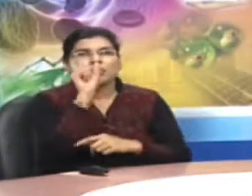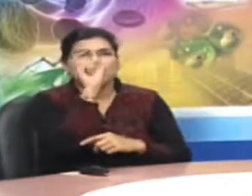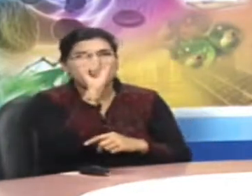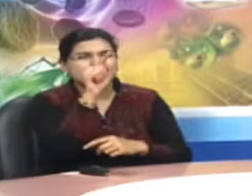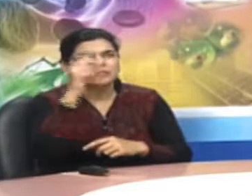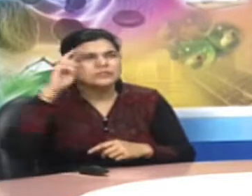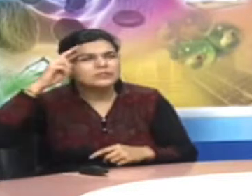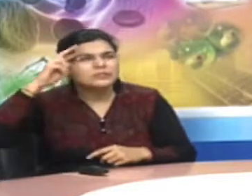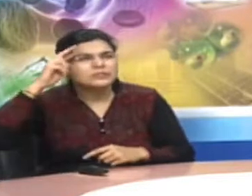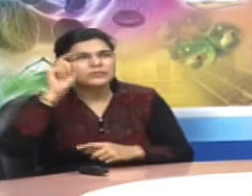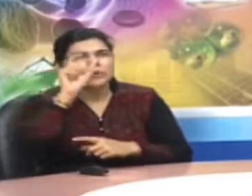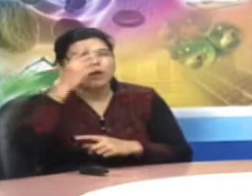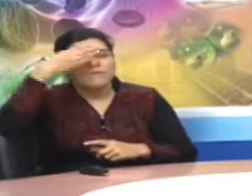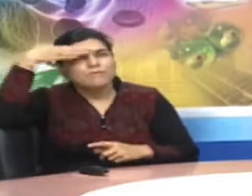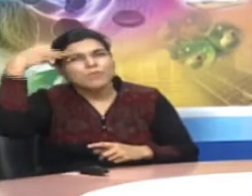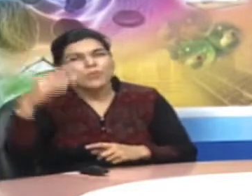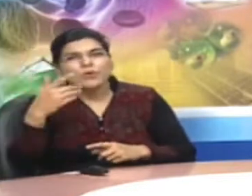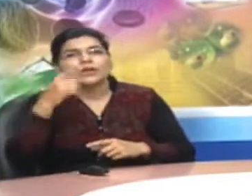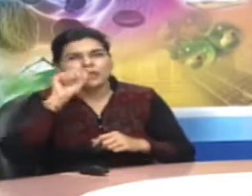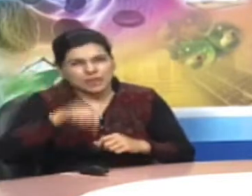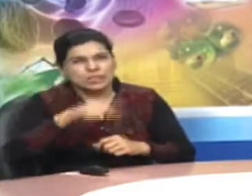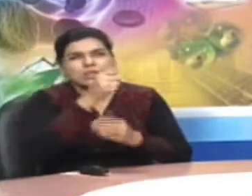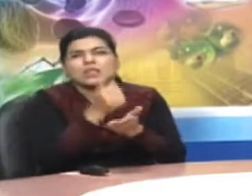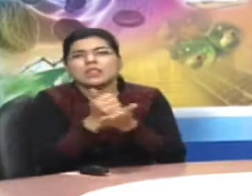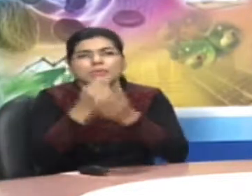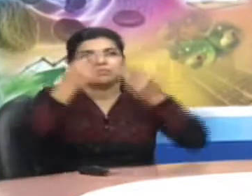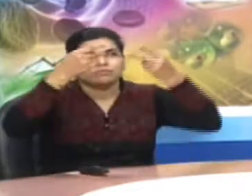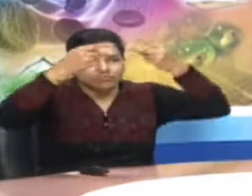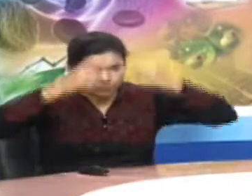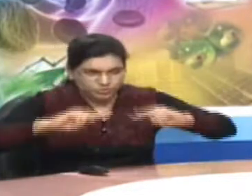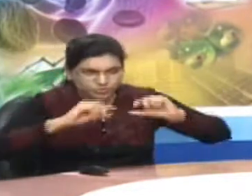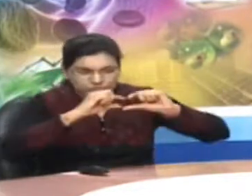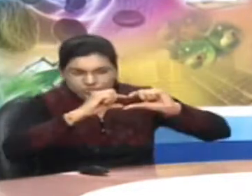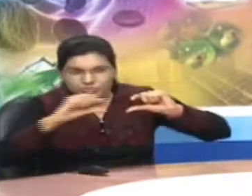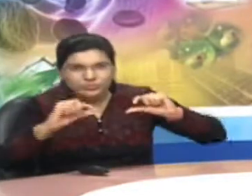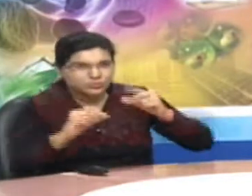and these notes can be useful to you